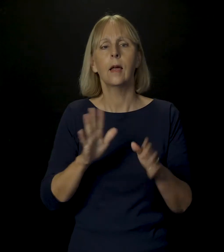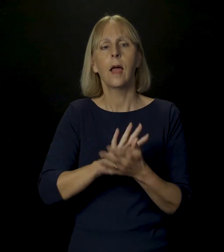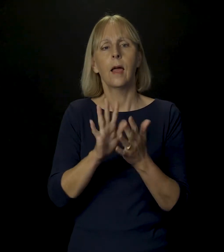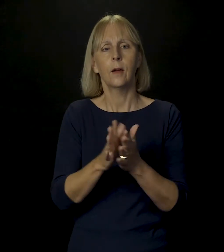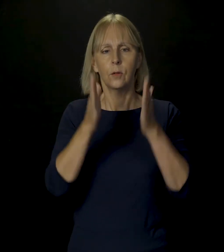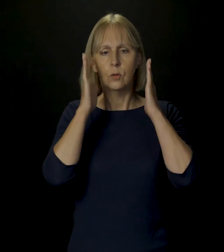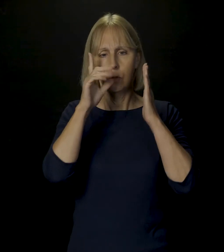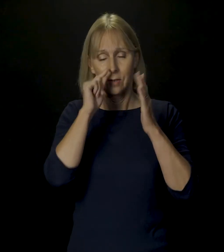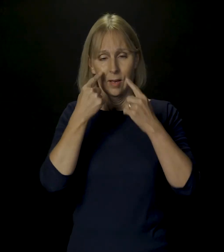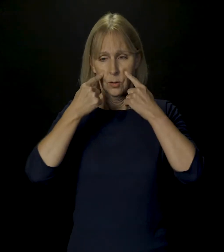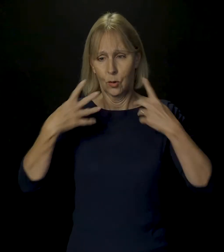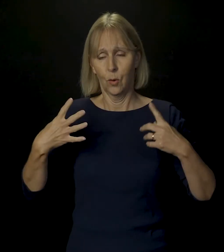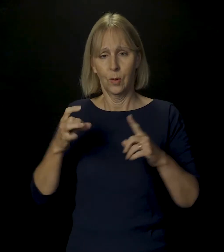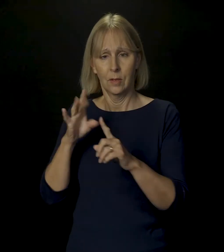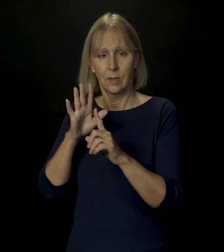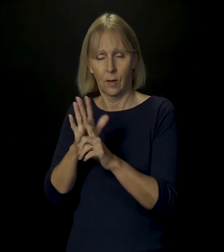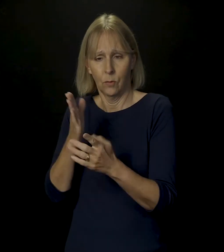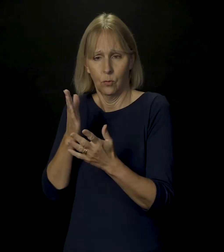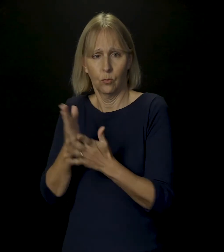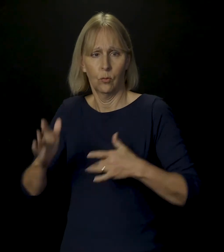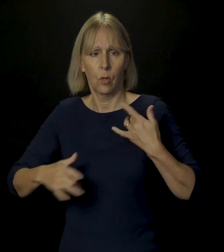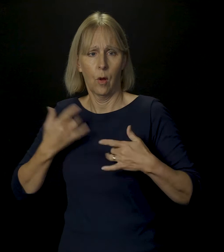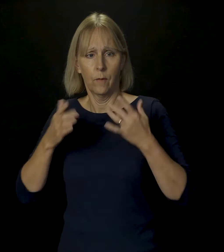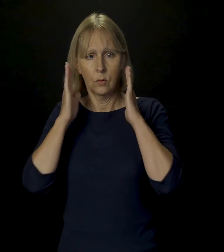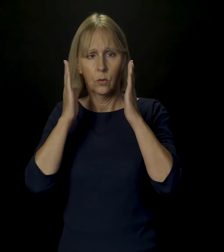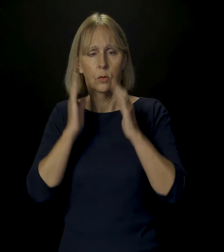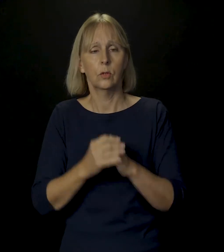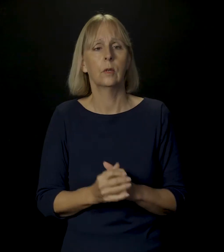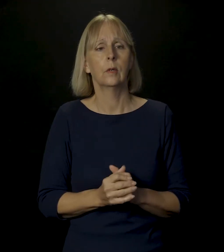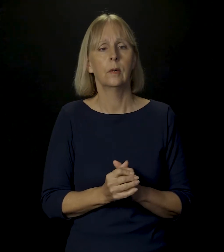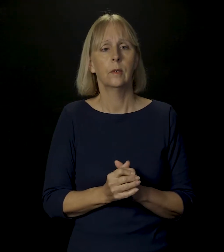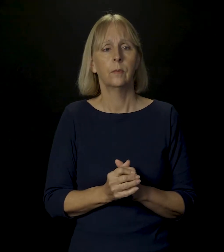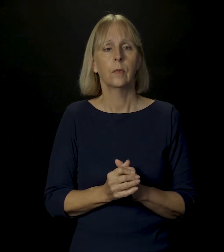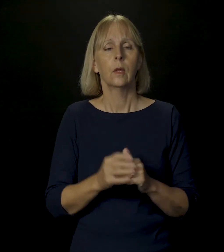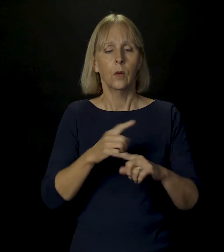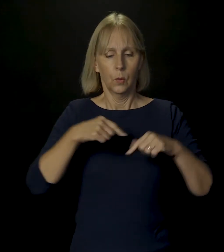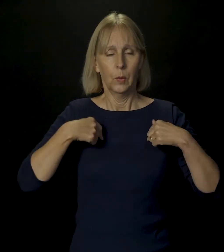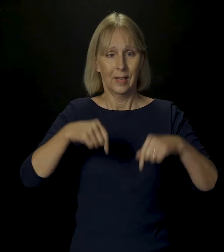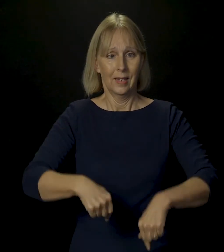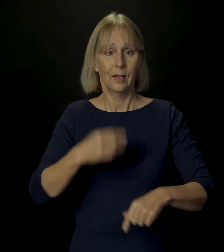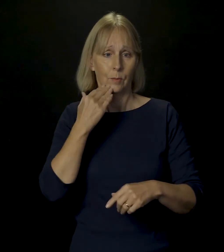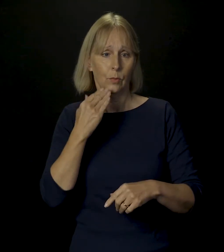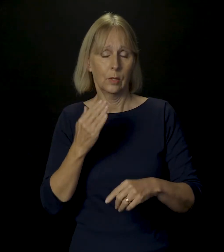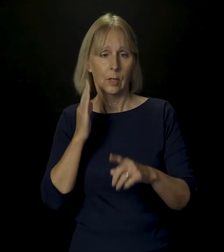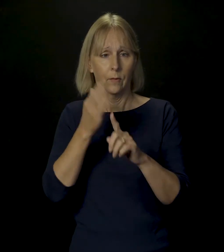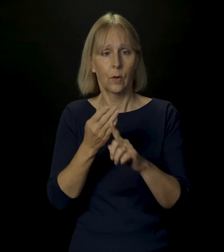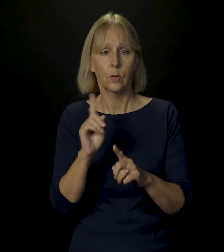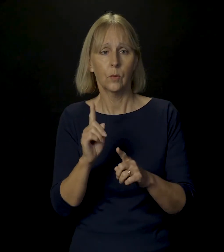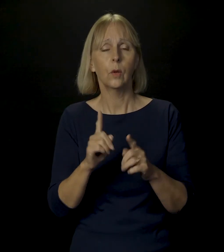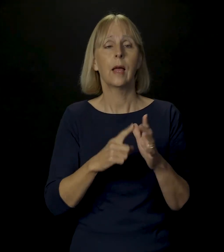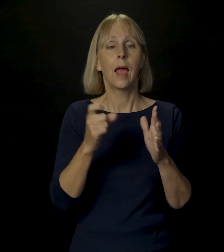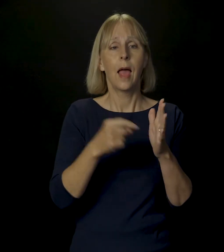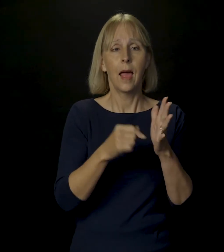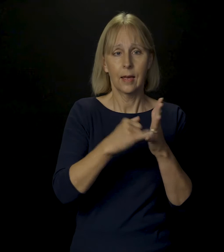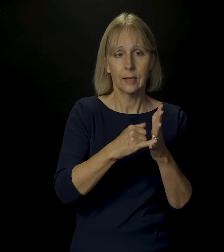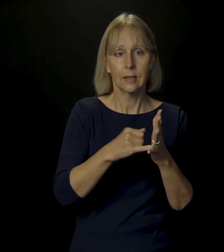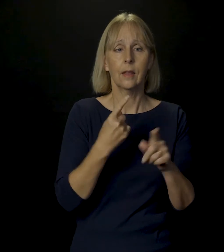It's actually A lovely coincidence If you can say that That as a church We're going through Acts at the moment Which documents The rise of the early